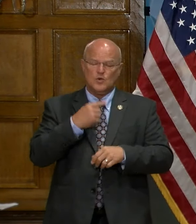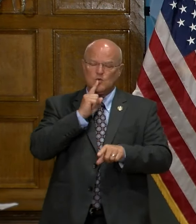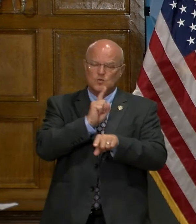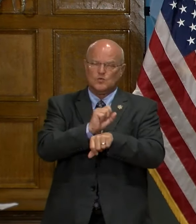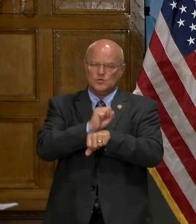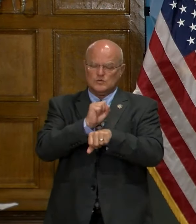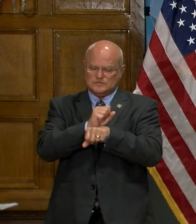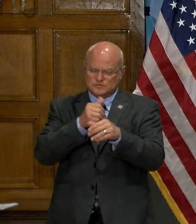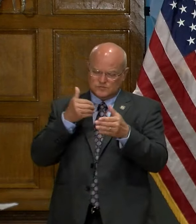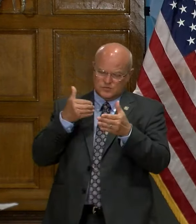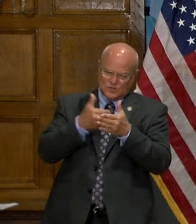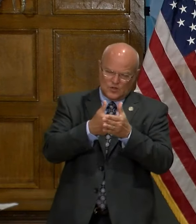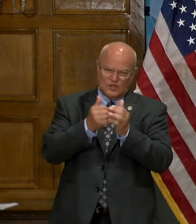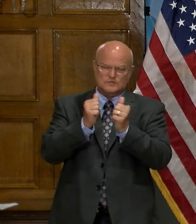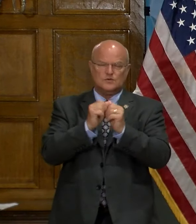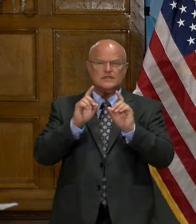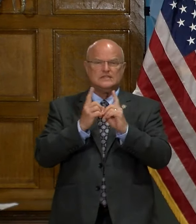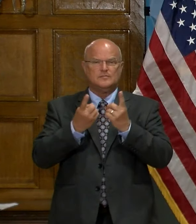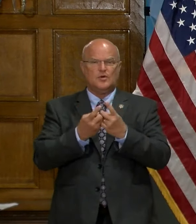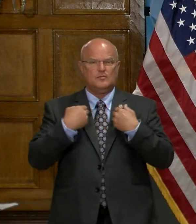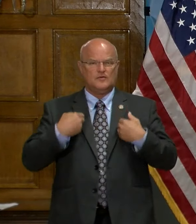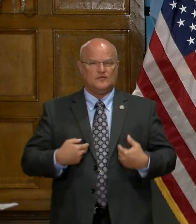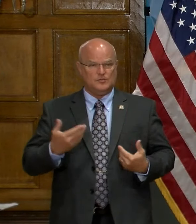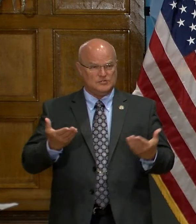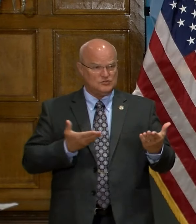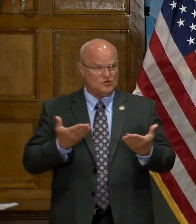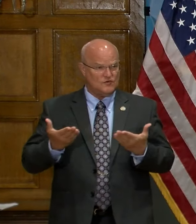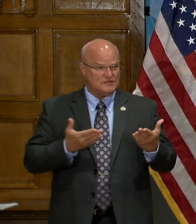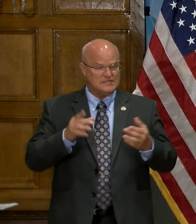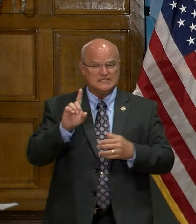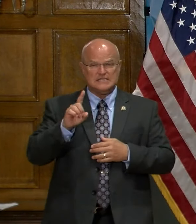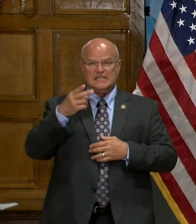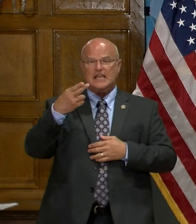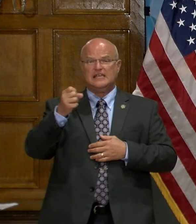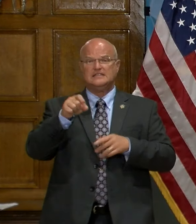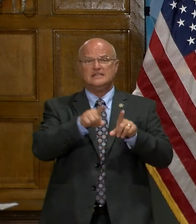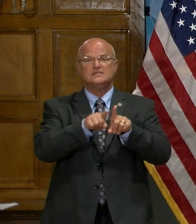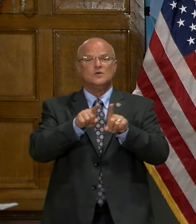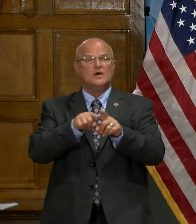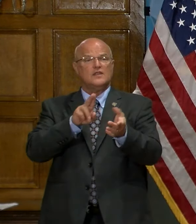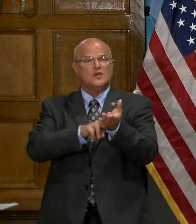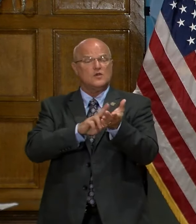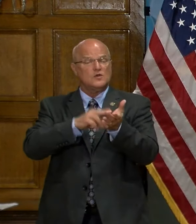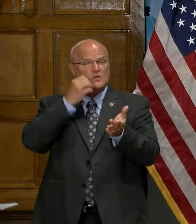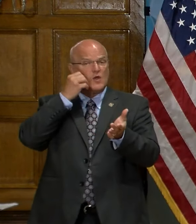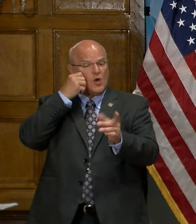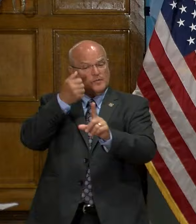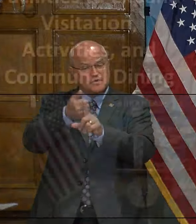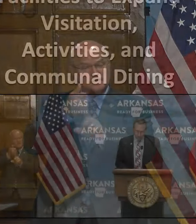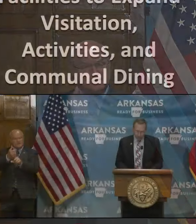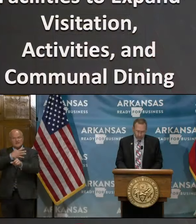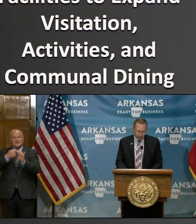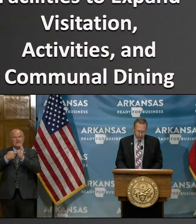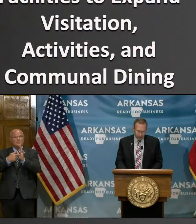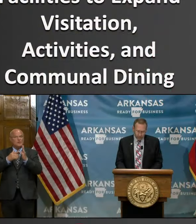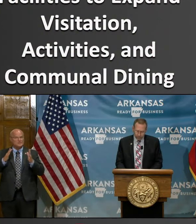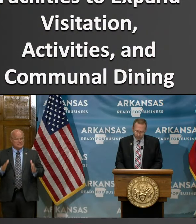very closely with Department of Human Services as well as the nursing homes themselves and their